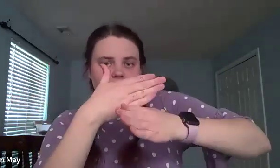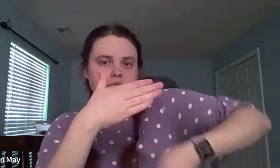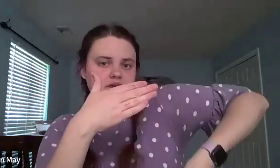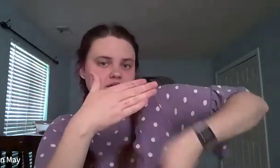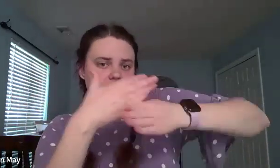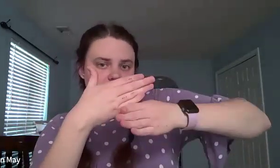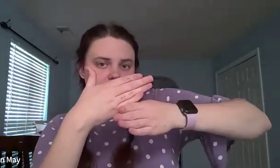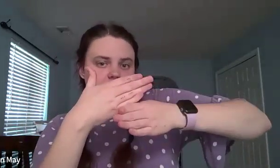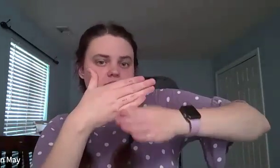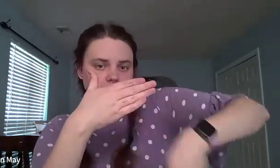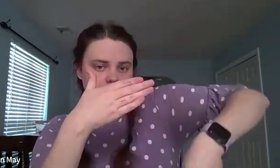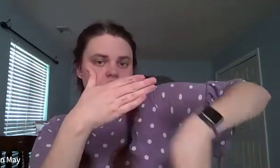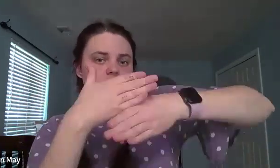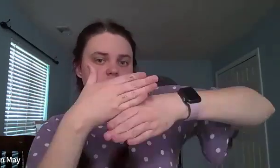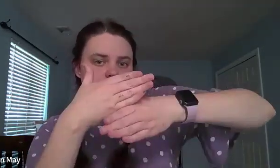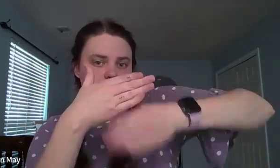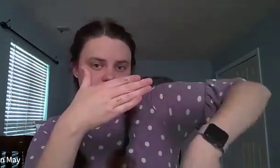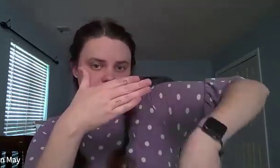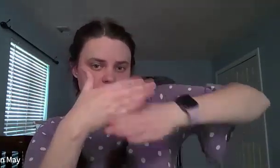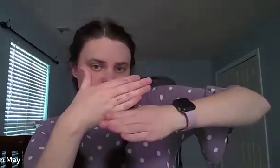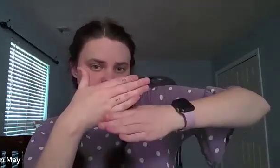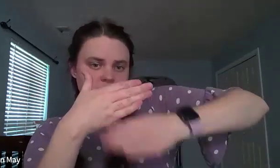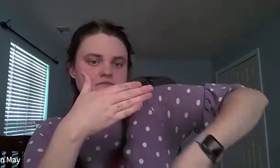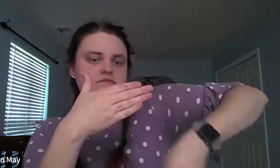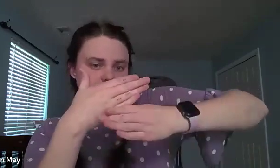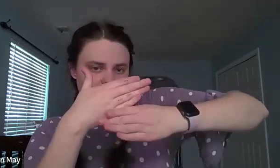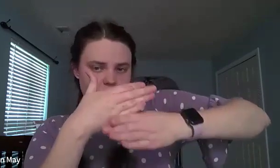I'm kicking it. Soccer. Soccer.